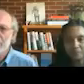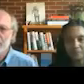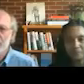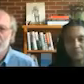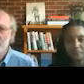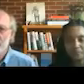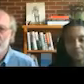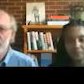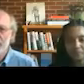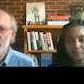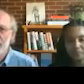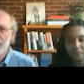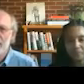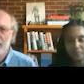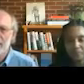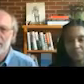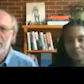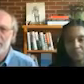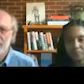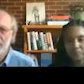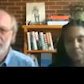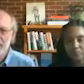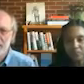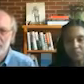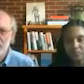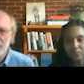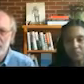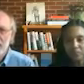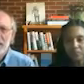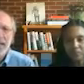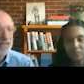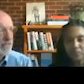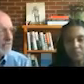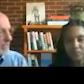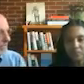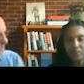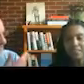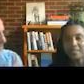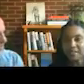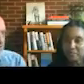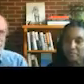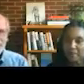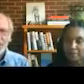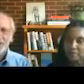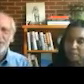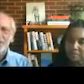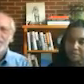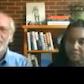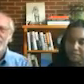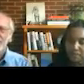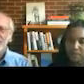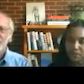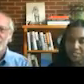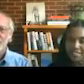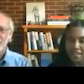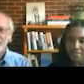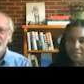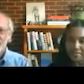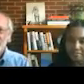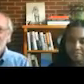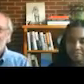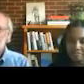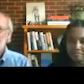I'm Mike Miklos from the Pennsylvania Training and Technical Assistance Network, and this is Tanya Brown from the Pennsylvania School for the